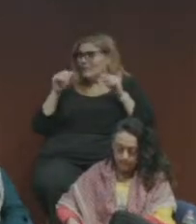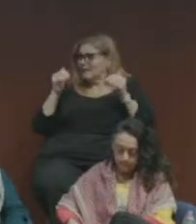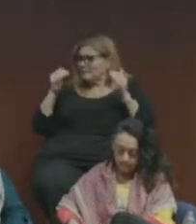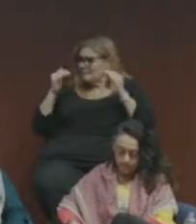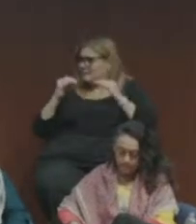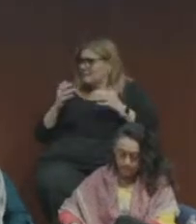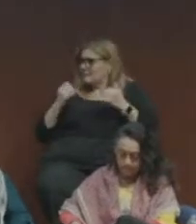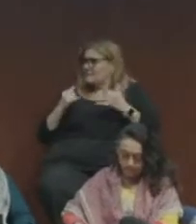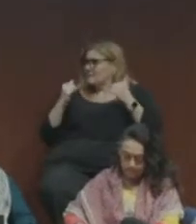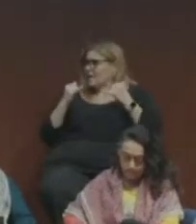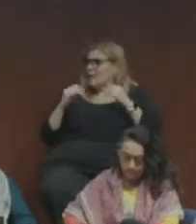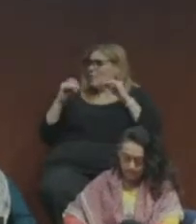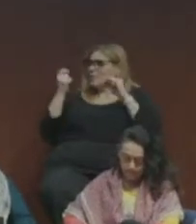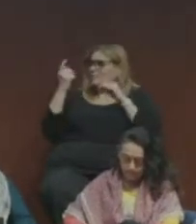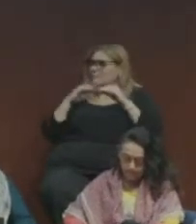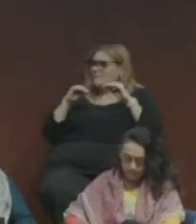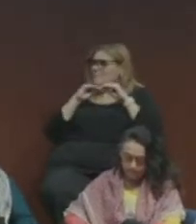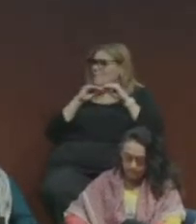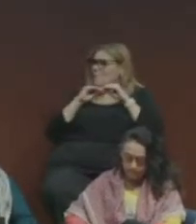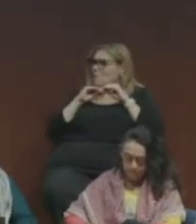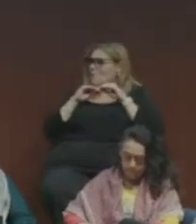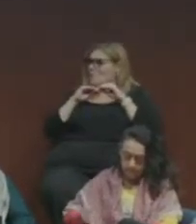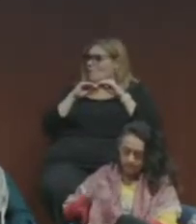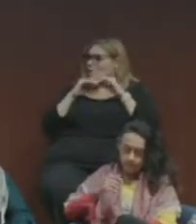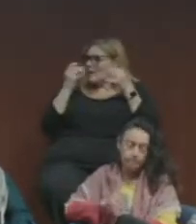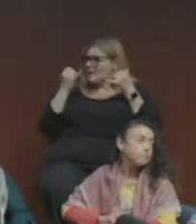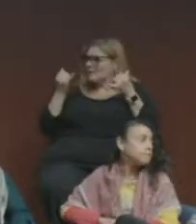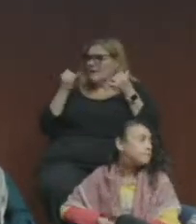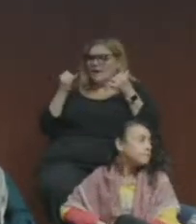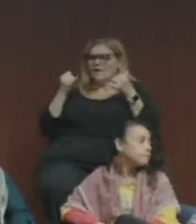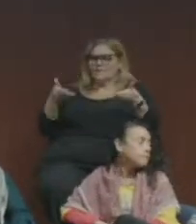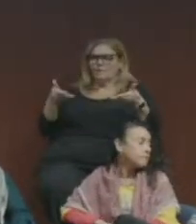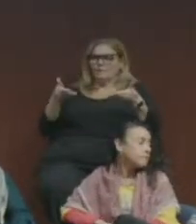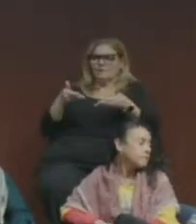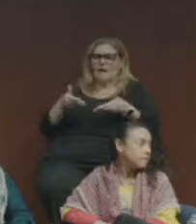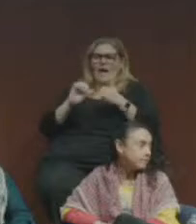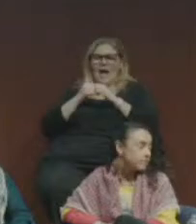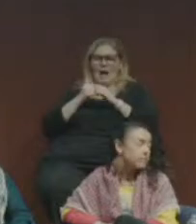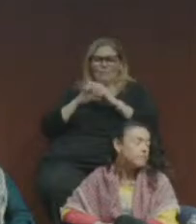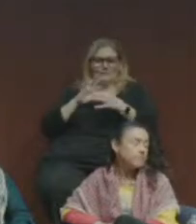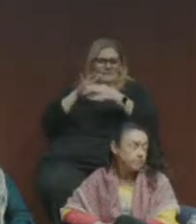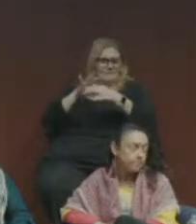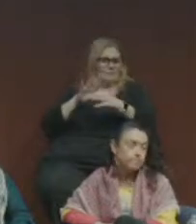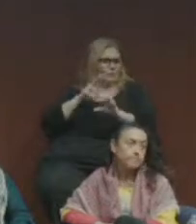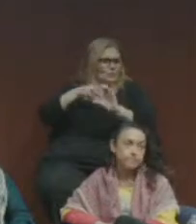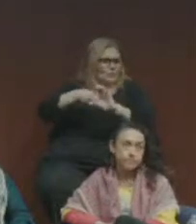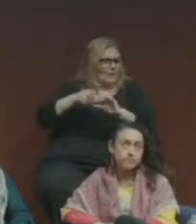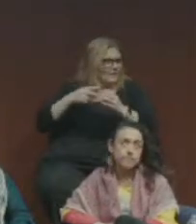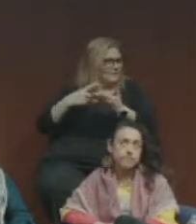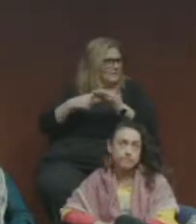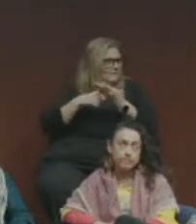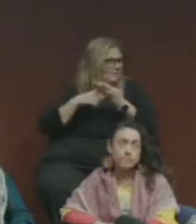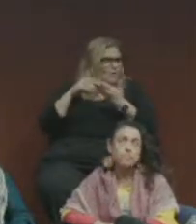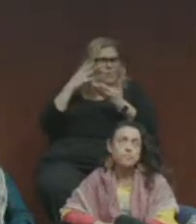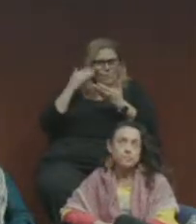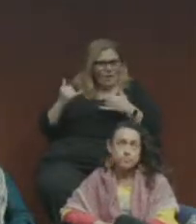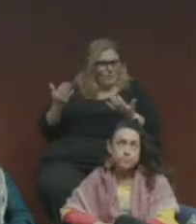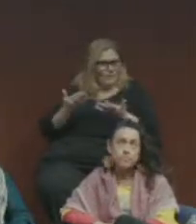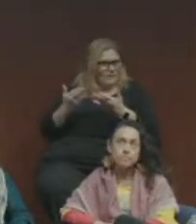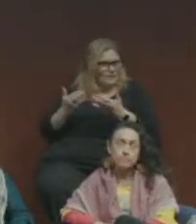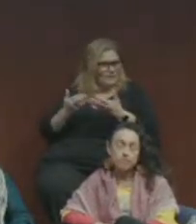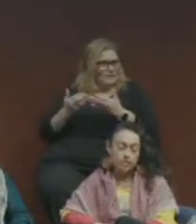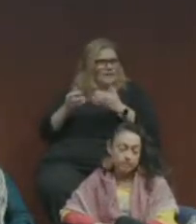into hearing a little bit more about now that we've introduced how we entered this conversation, right? Why we're here